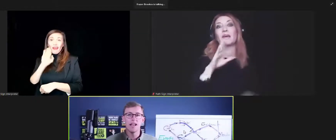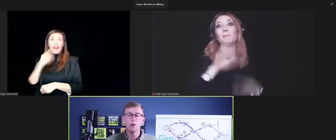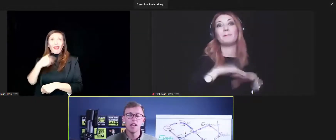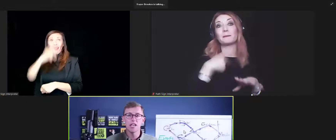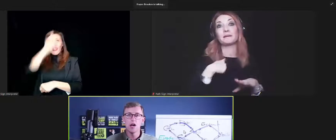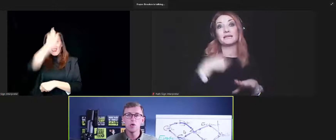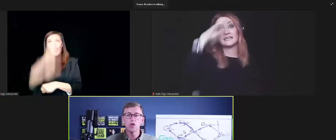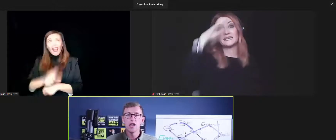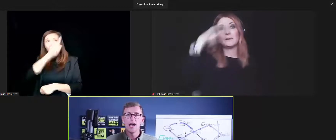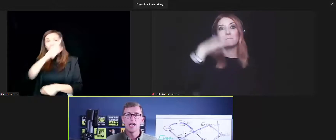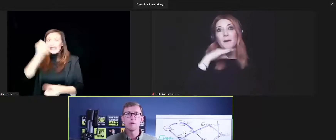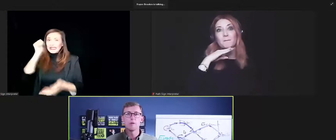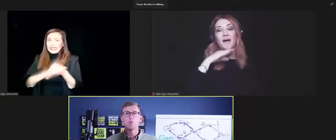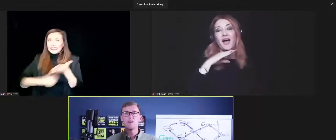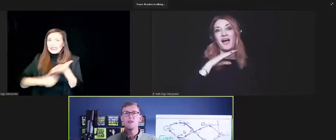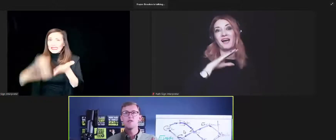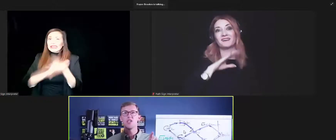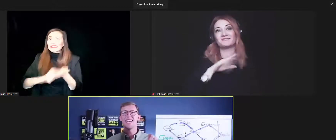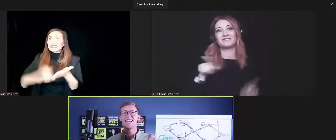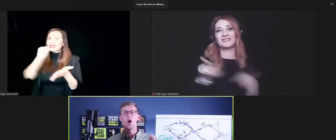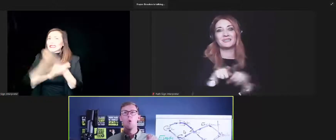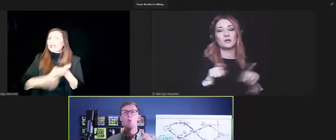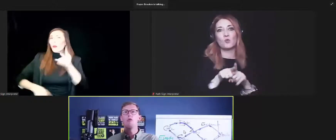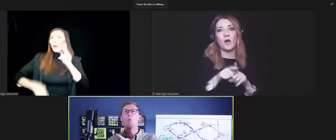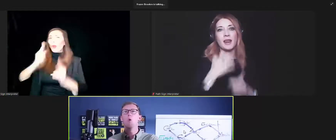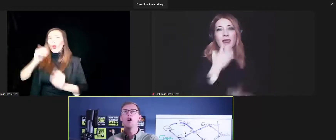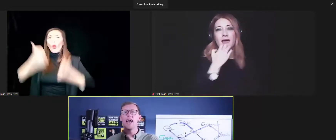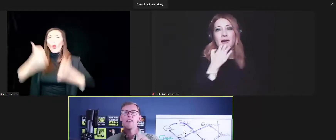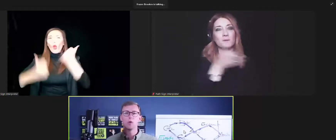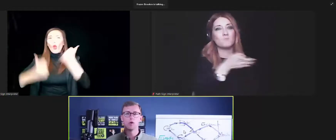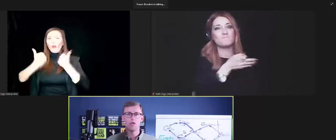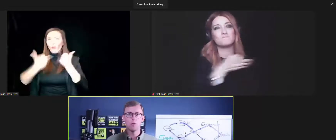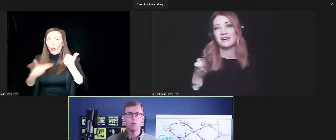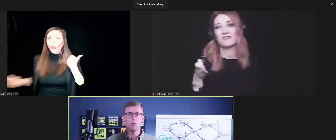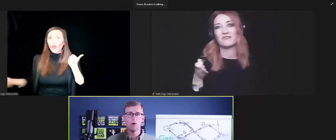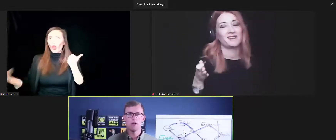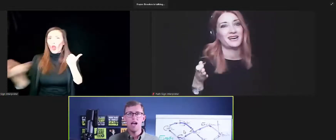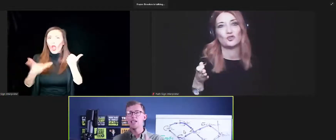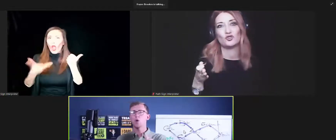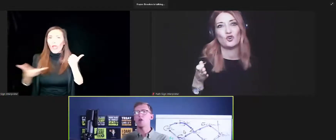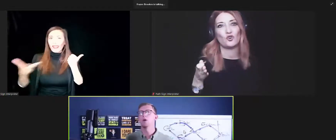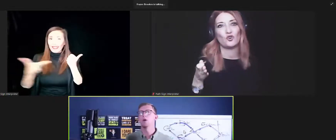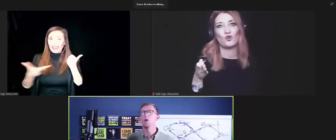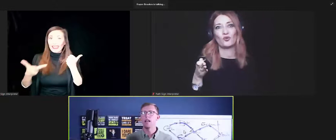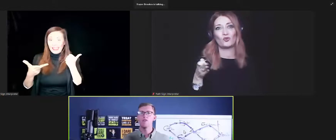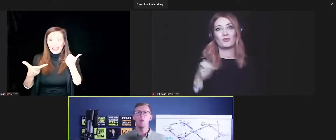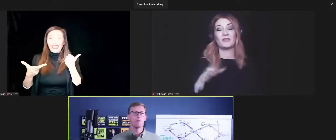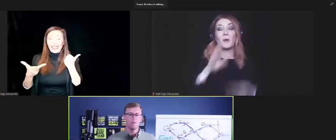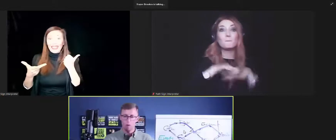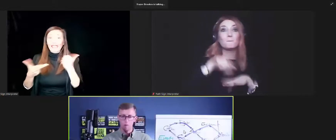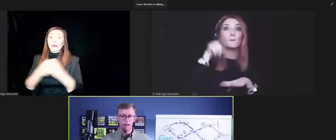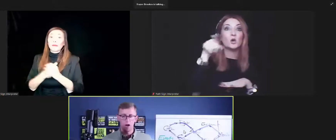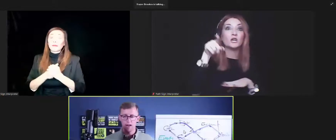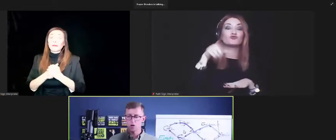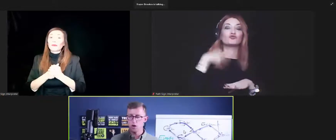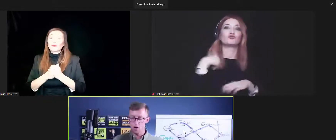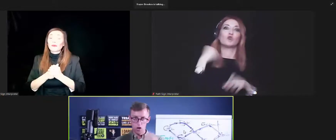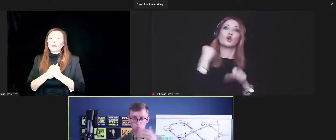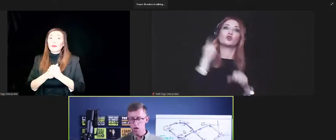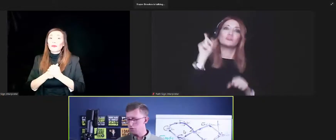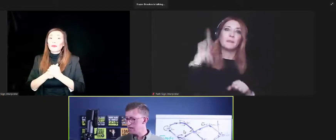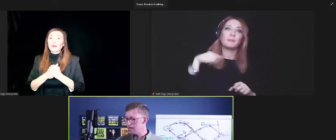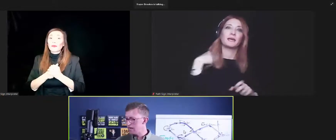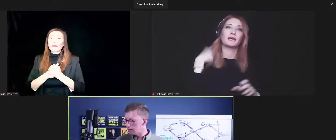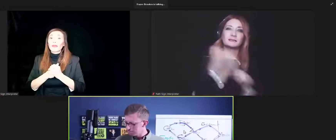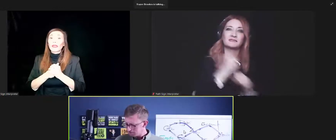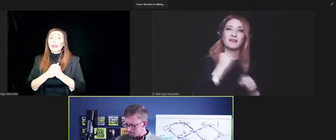anyone else he knows, is because we've seen what the work ethic will do. Here's the question I want to leave you with before we bring on our next our superstar